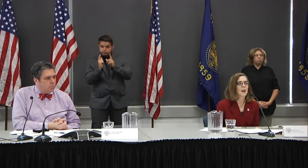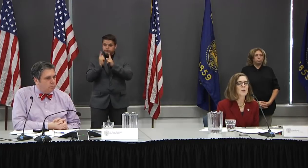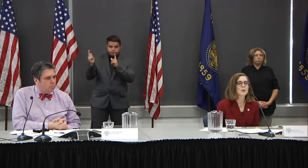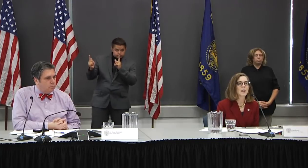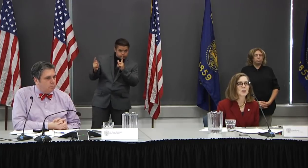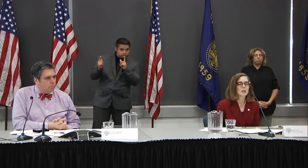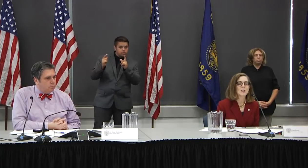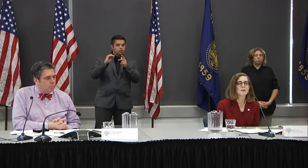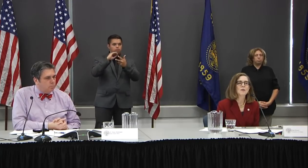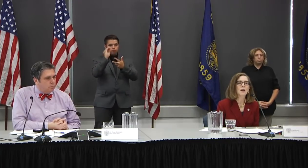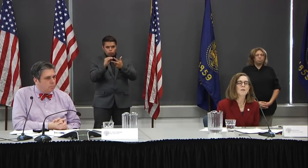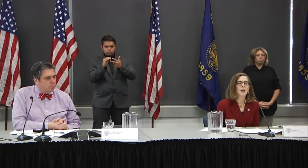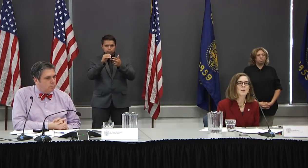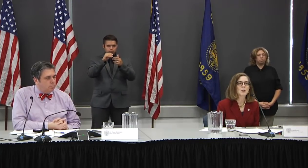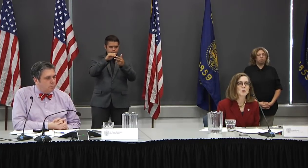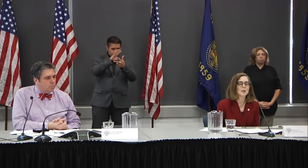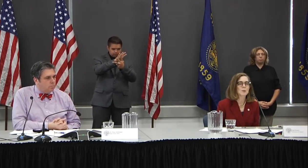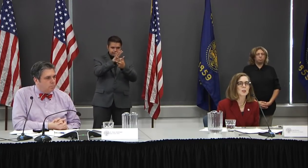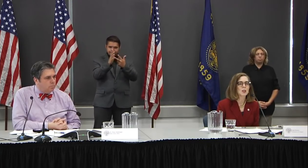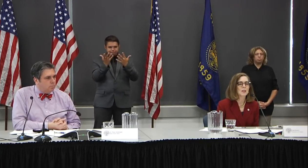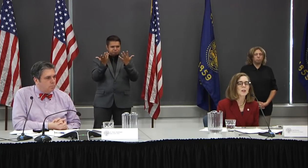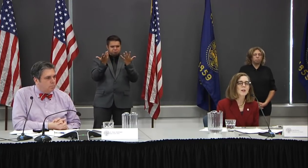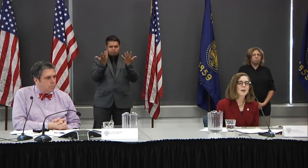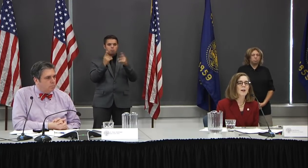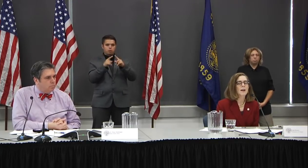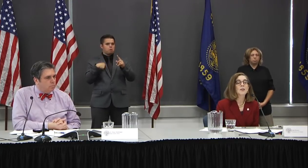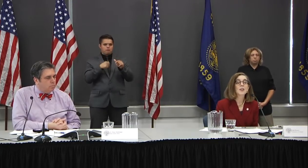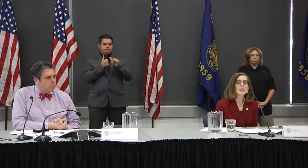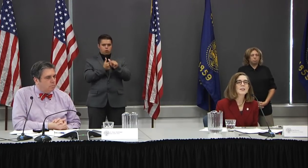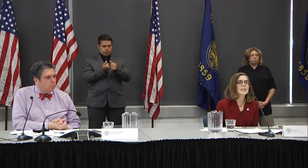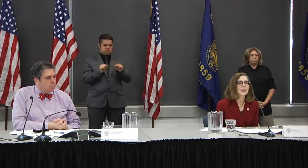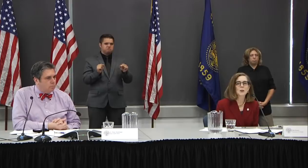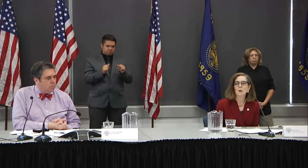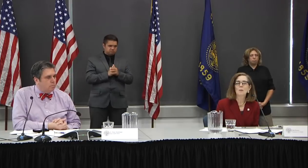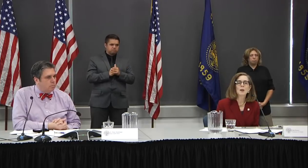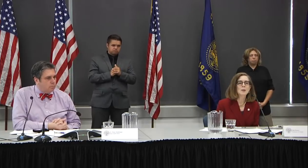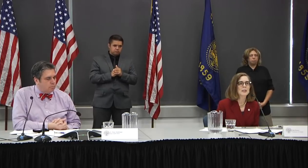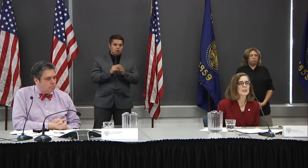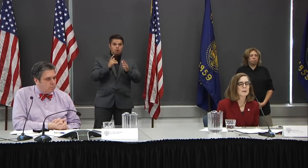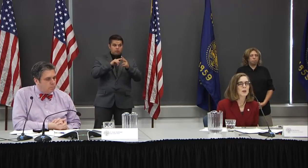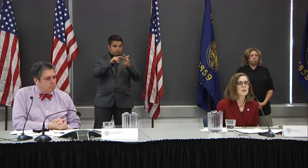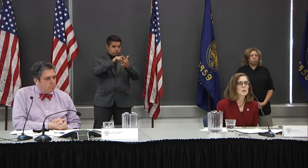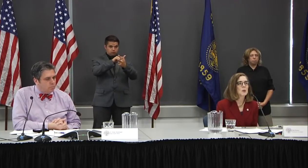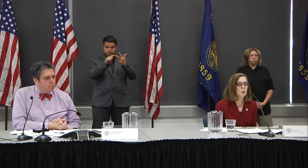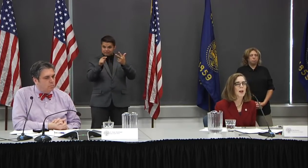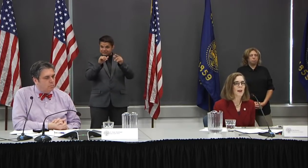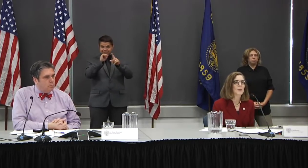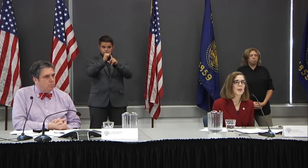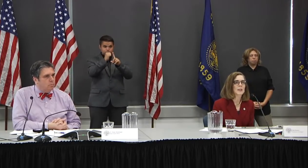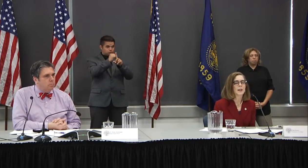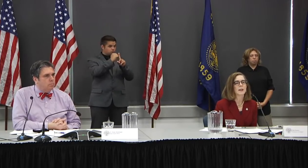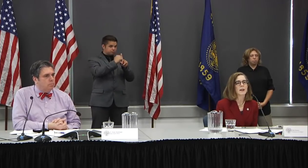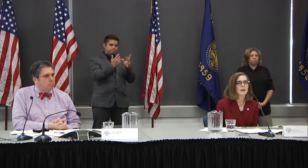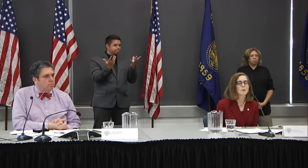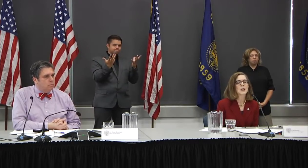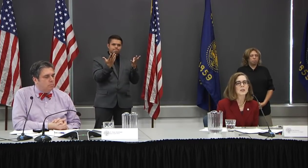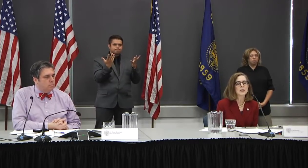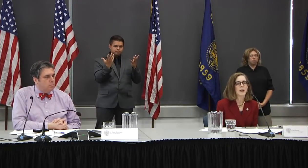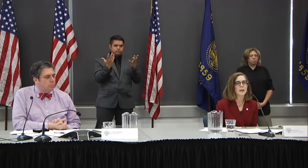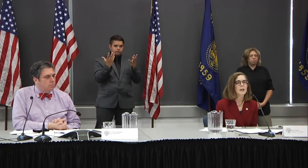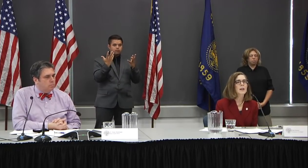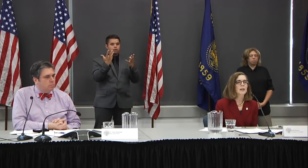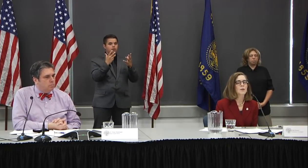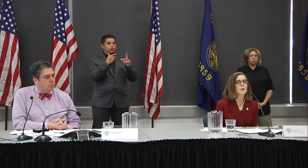in reduction in virus transmission. I think in a year or maybe 6 months, we will have that data and we